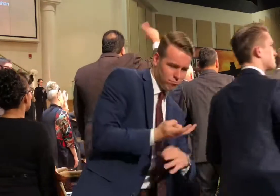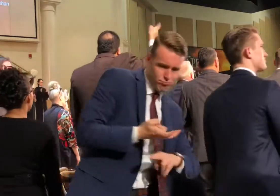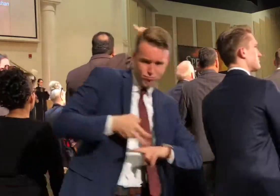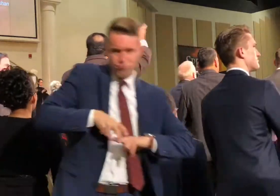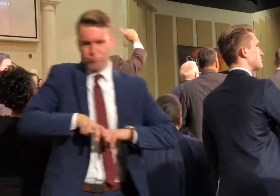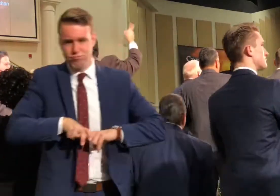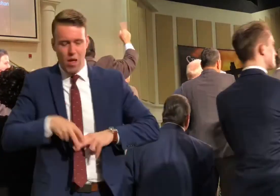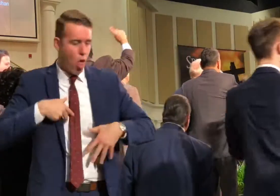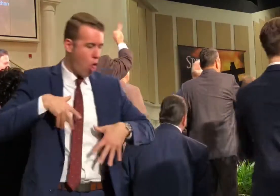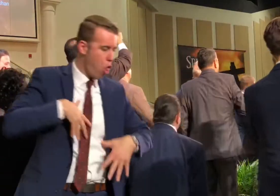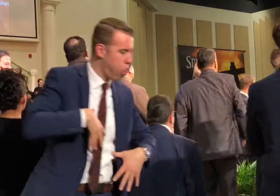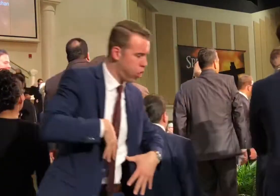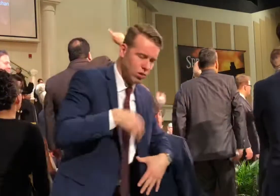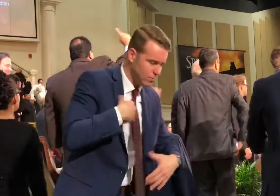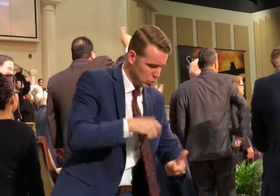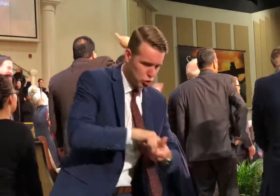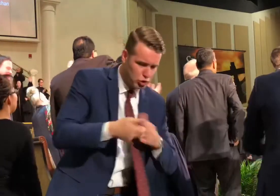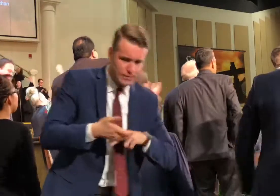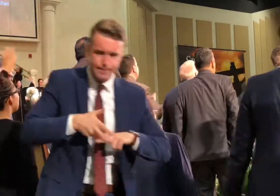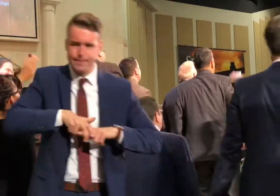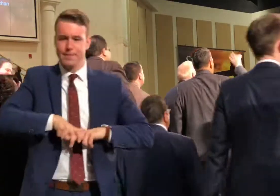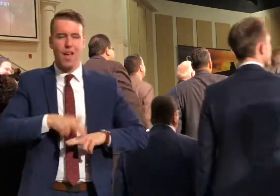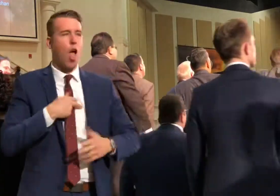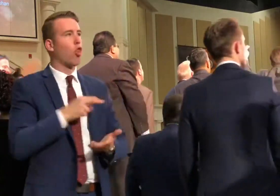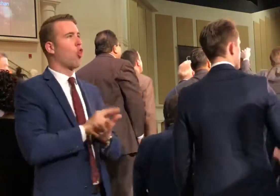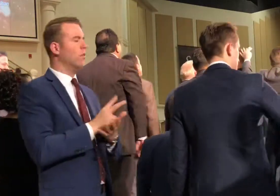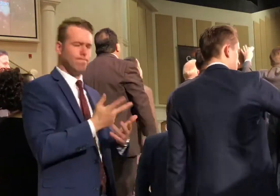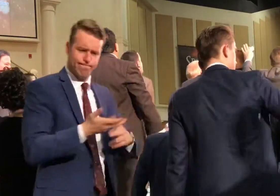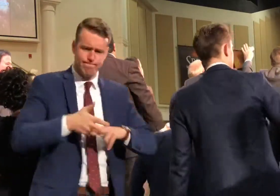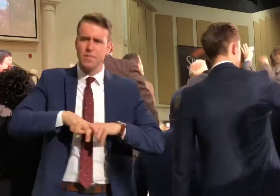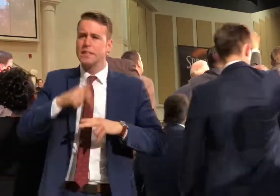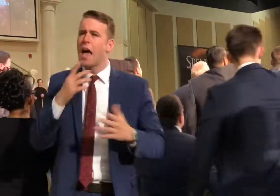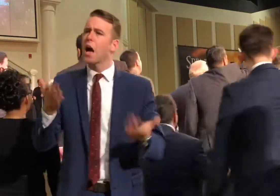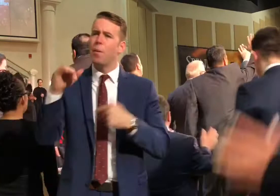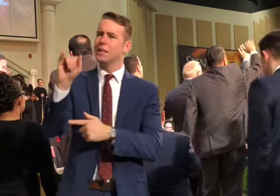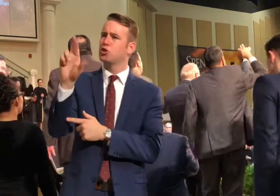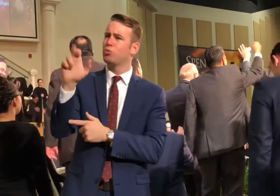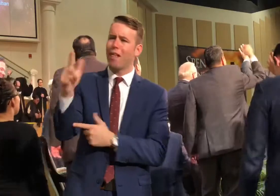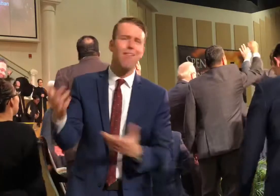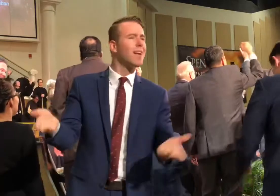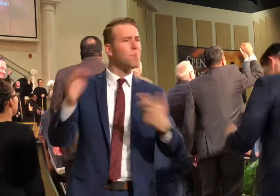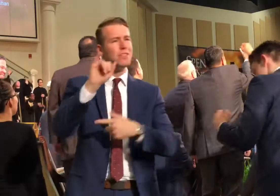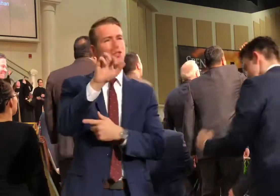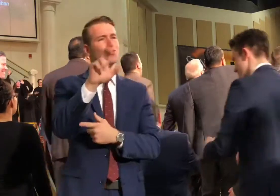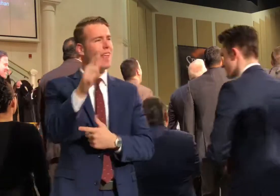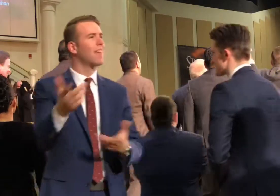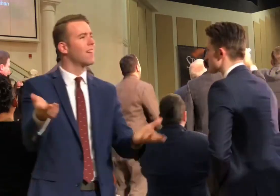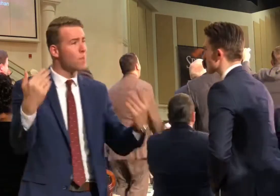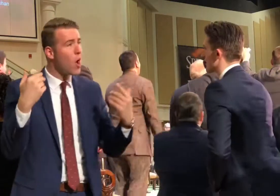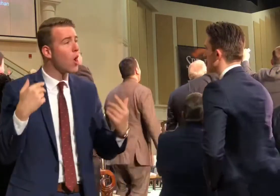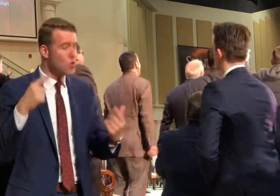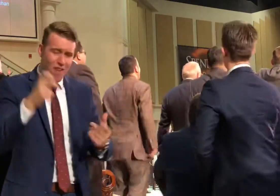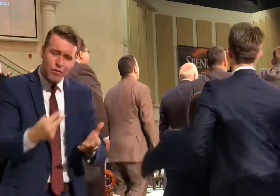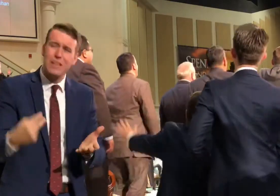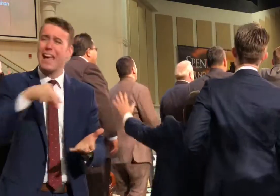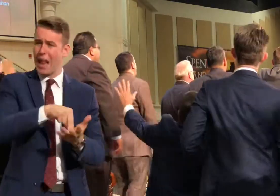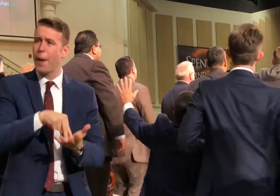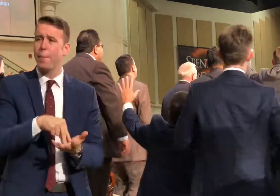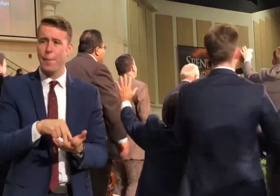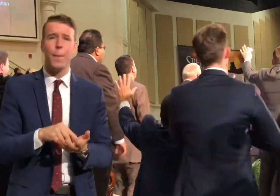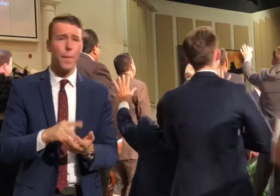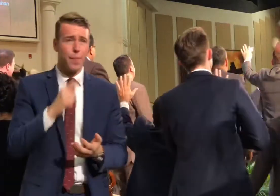your discouragement. Get up out of your defeat. Come on, Israel. Come on, Israel. You gotta get up.